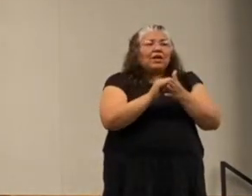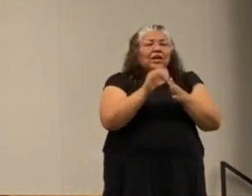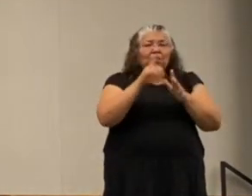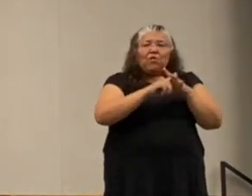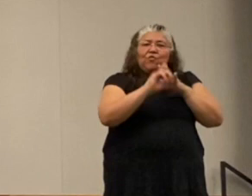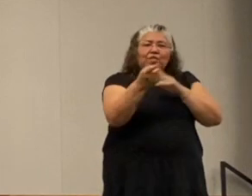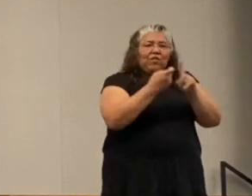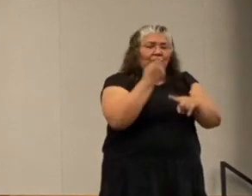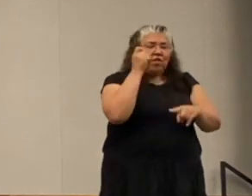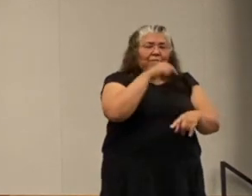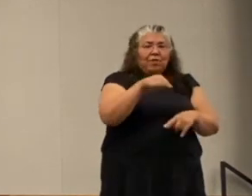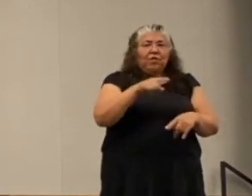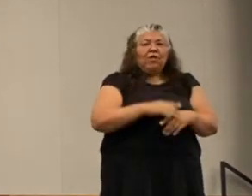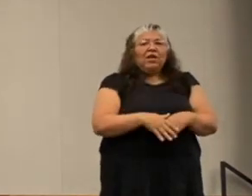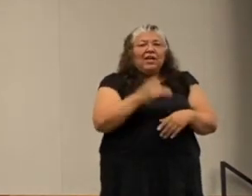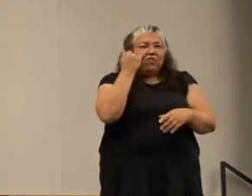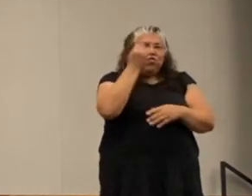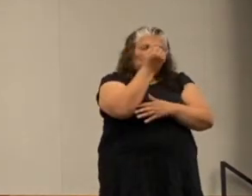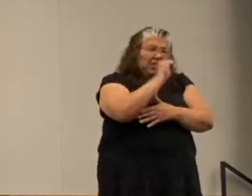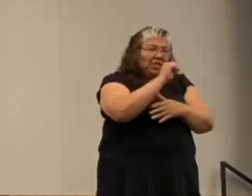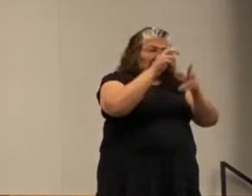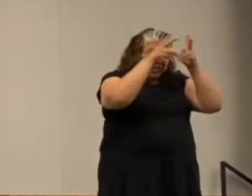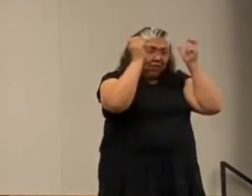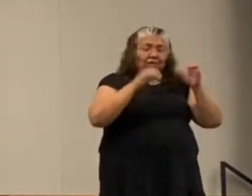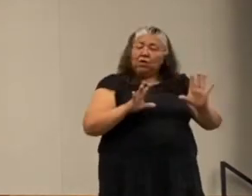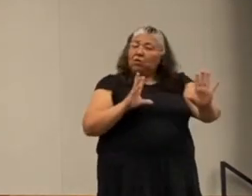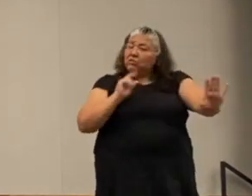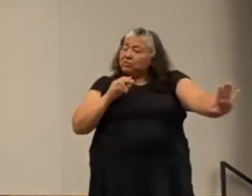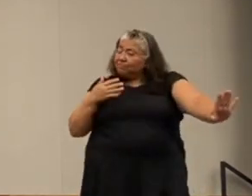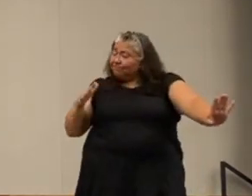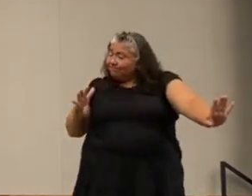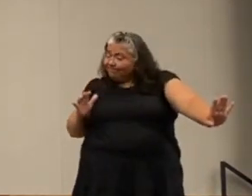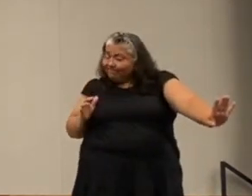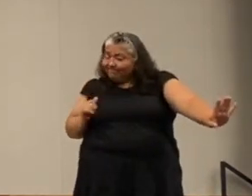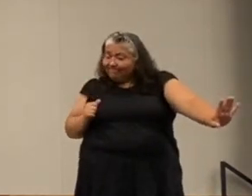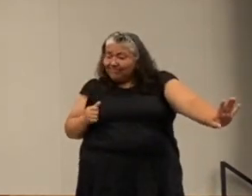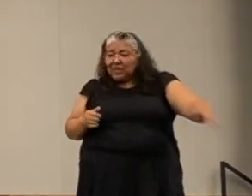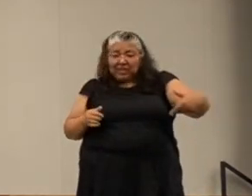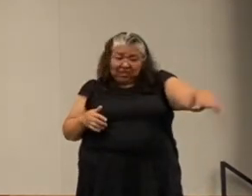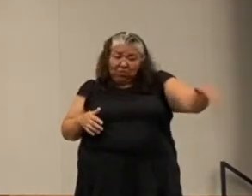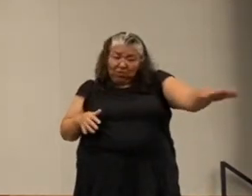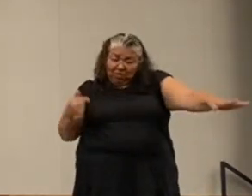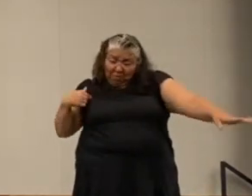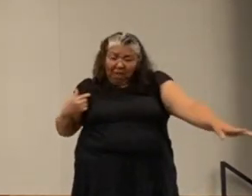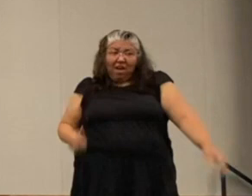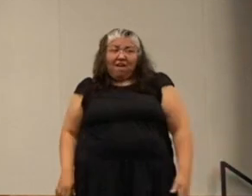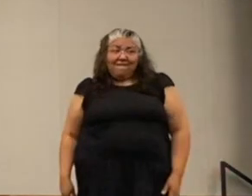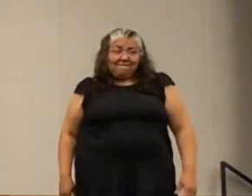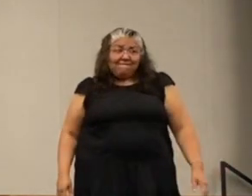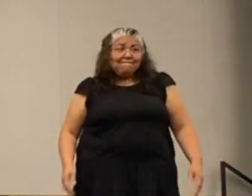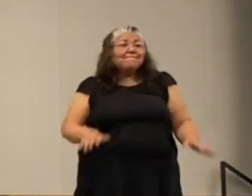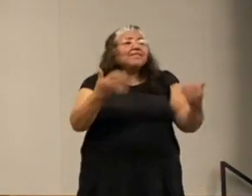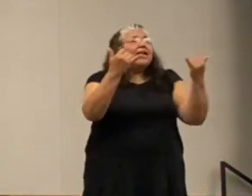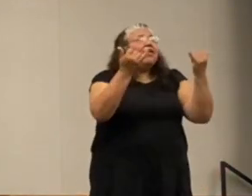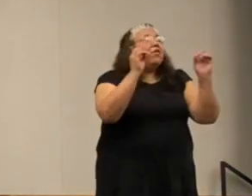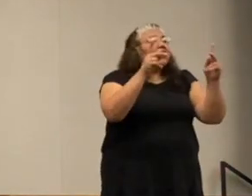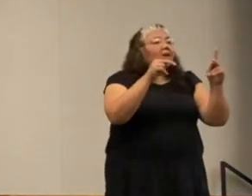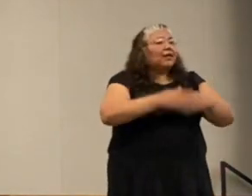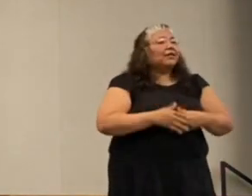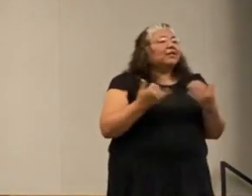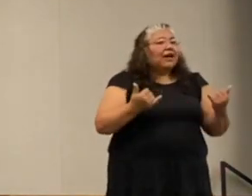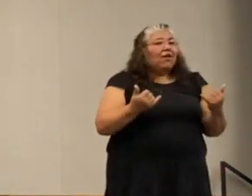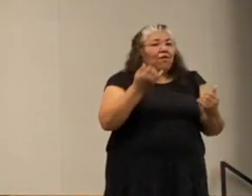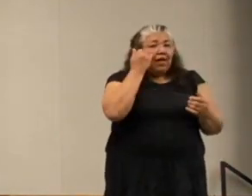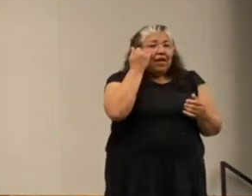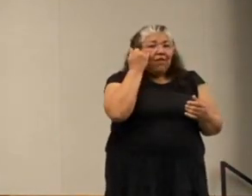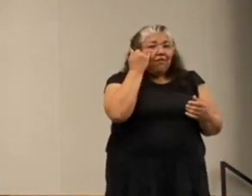from you. If you resist the devil, oh, no, get away from me, devil. Right? Okay? Then if